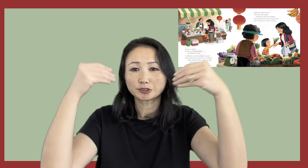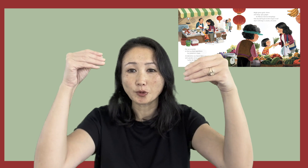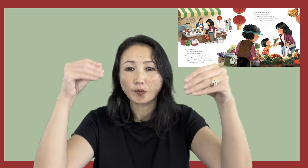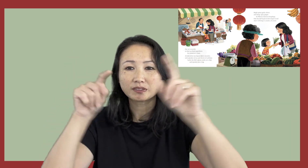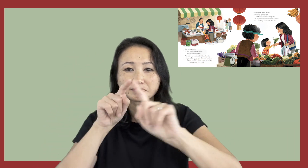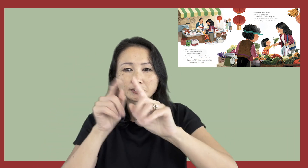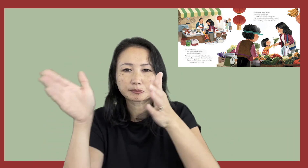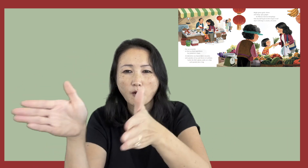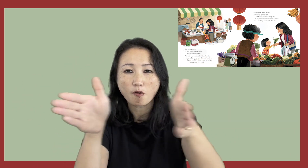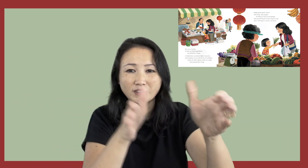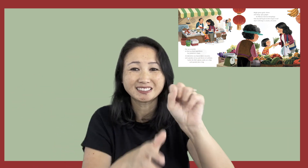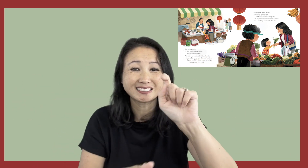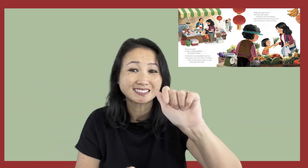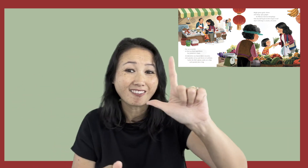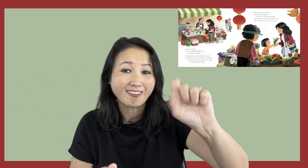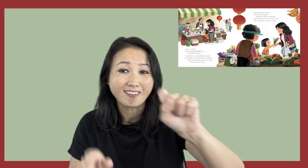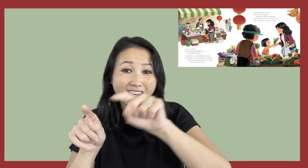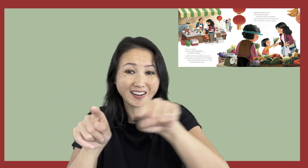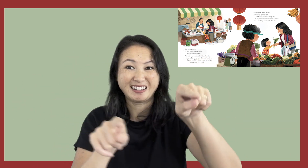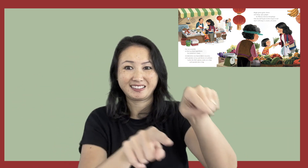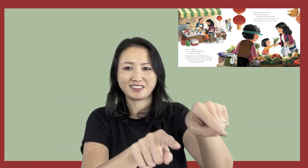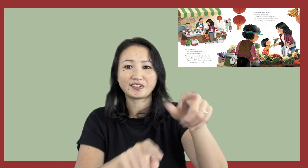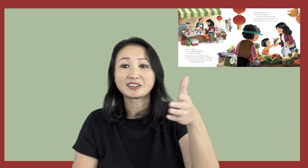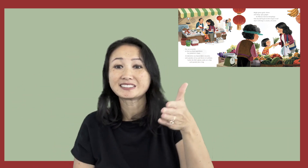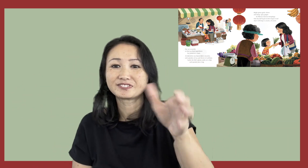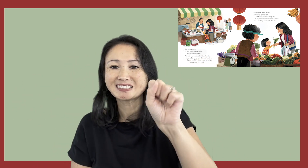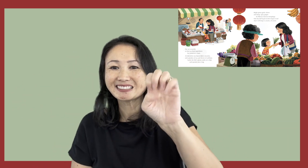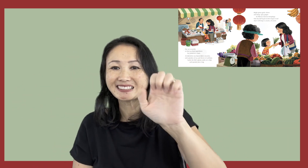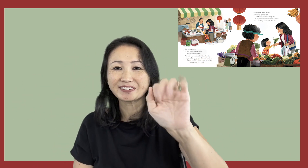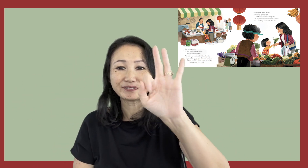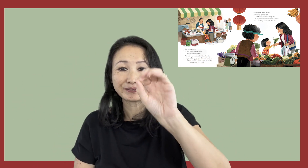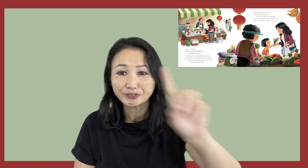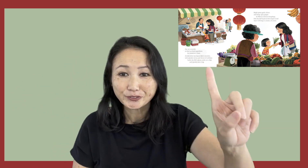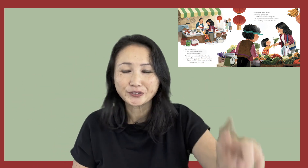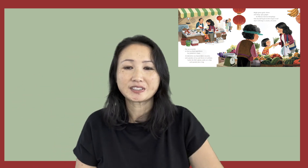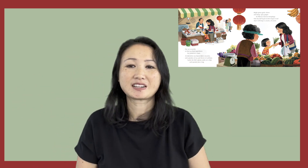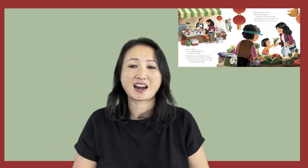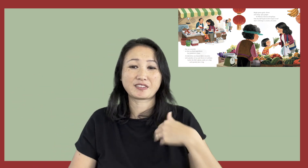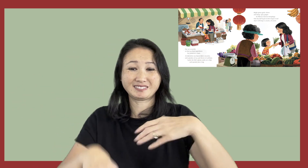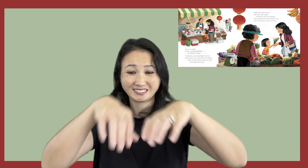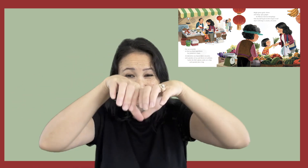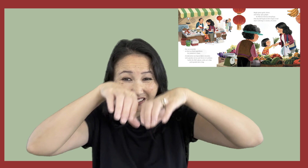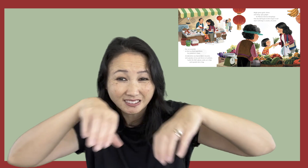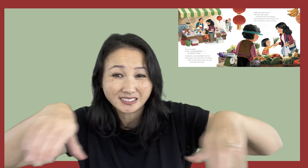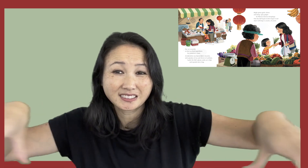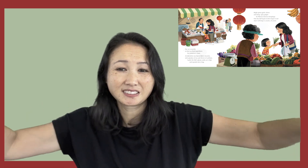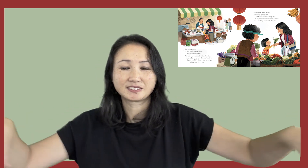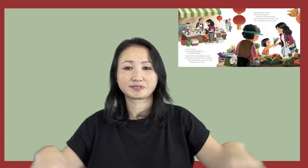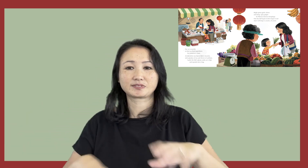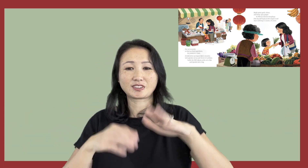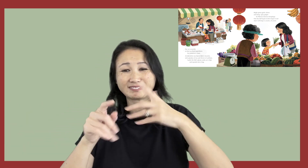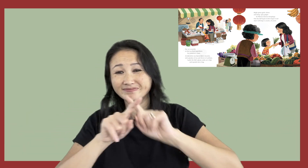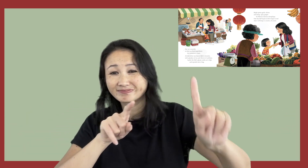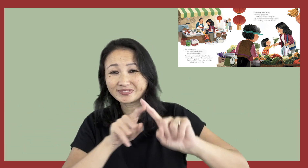Out we scramble to find our final ingredients for tomorrow's feast.